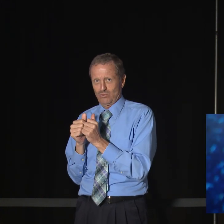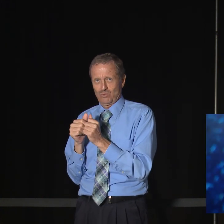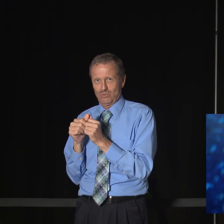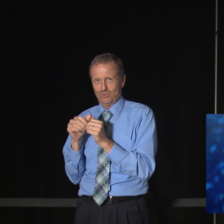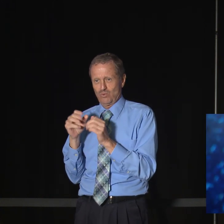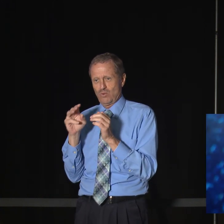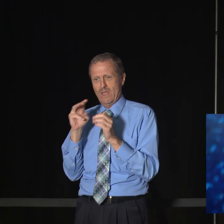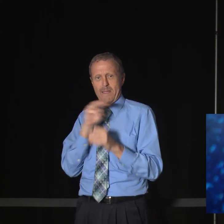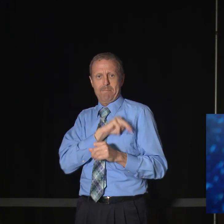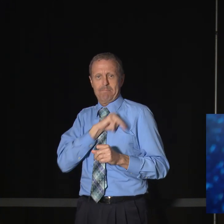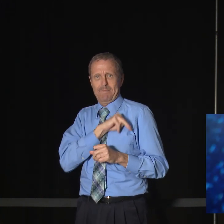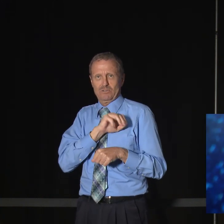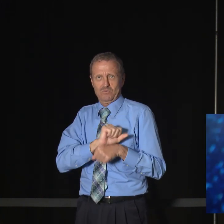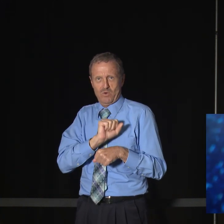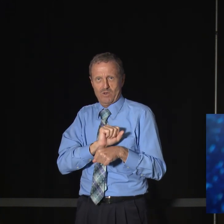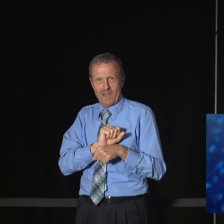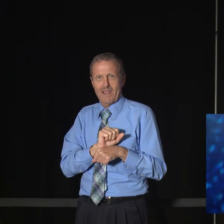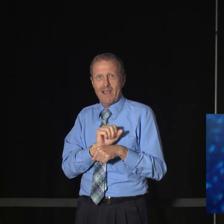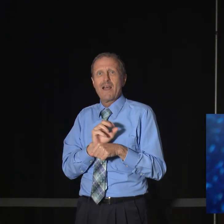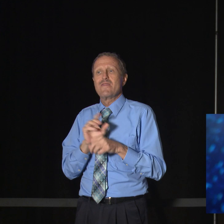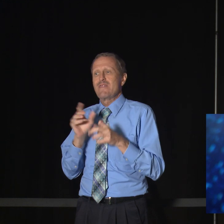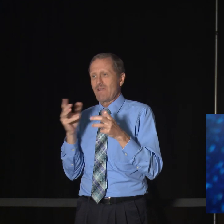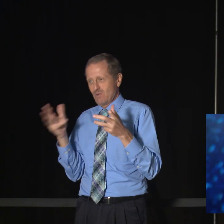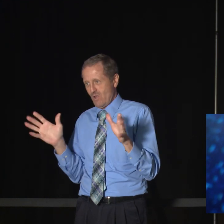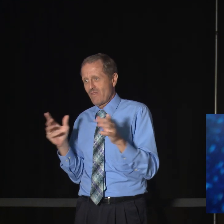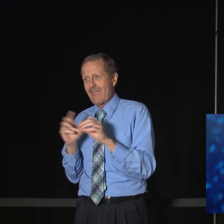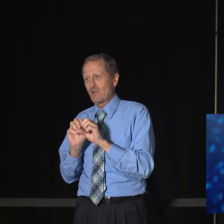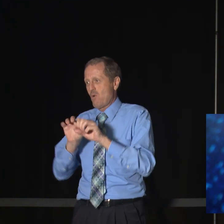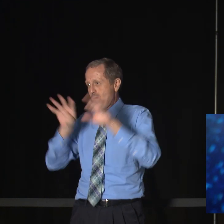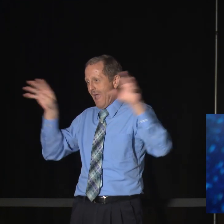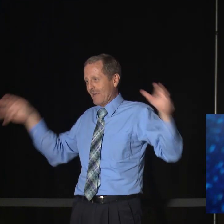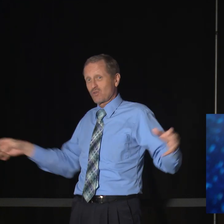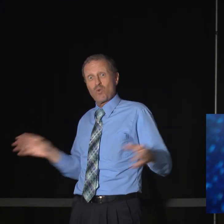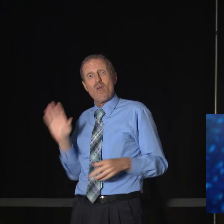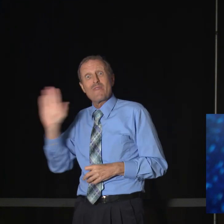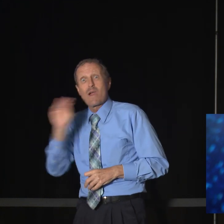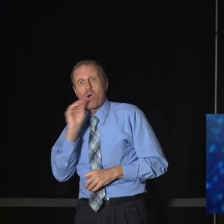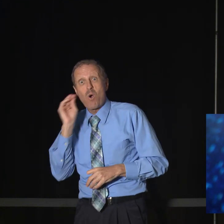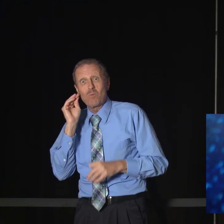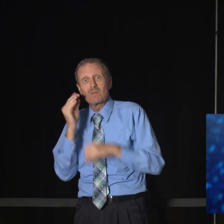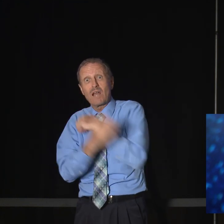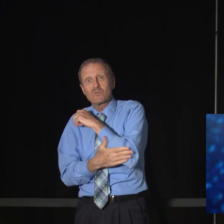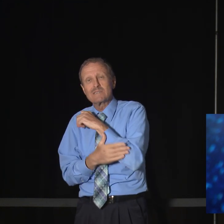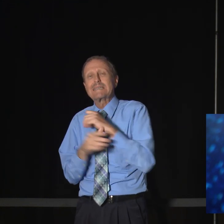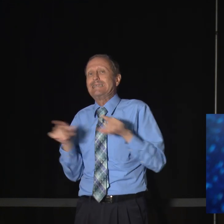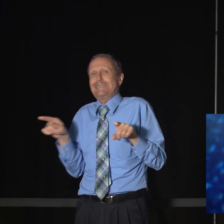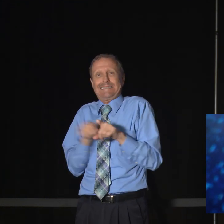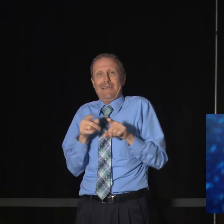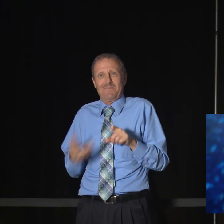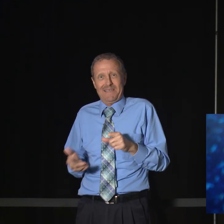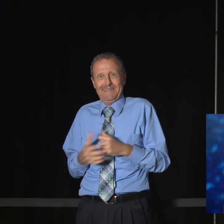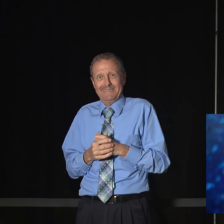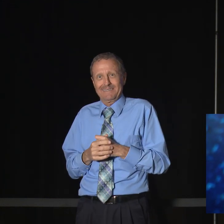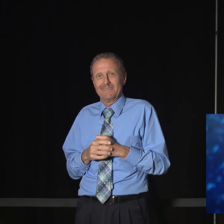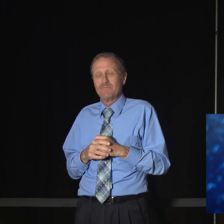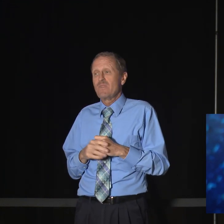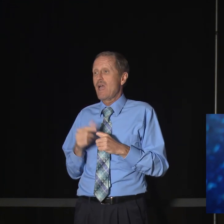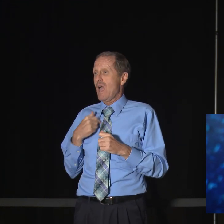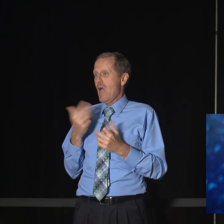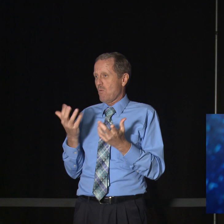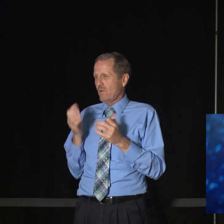are going to do it. And they're going to go back to their countries and do the same thing. And I want to finish with